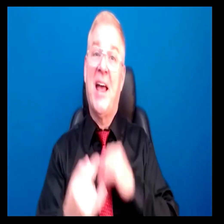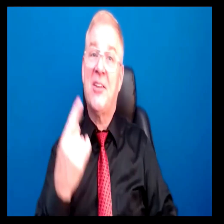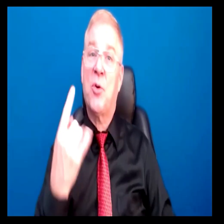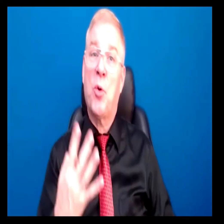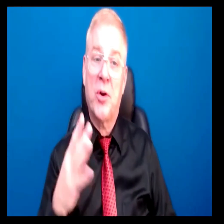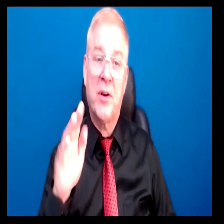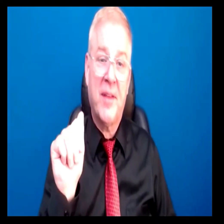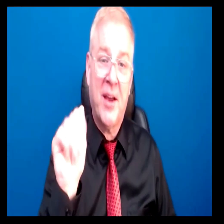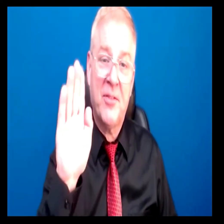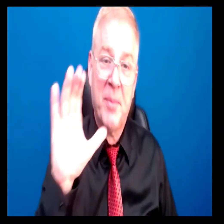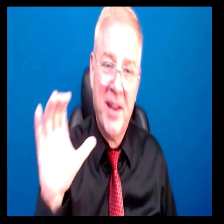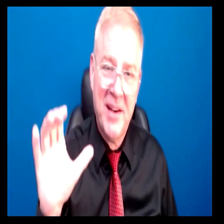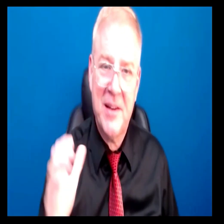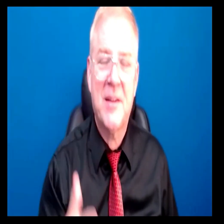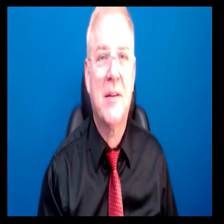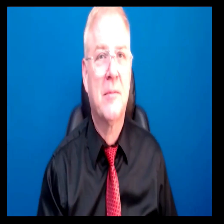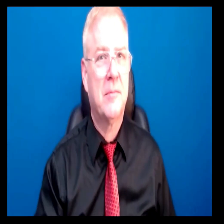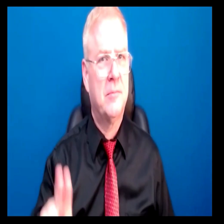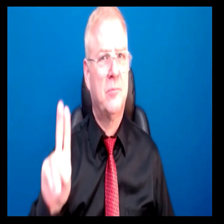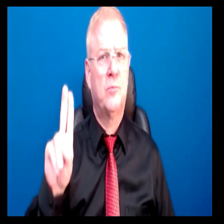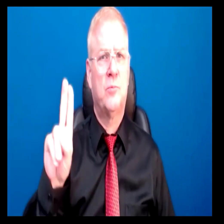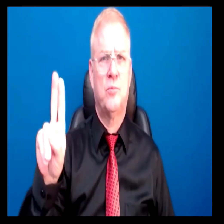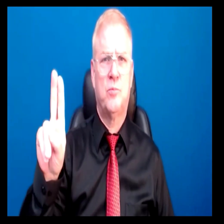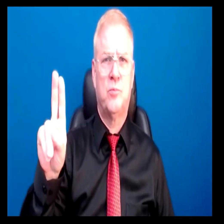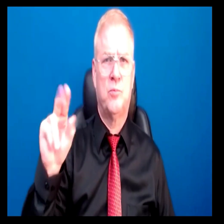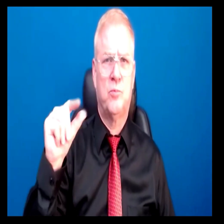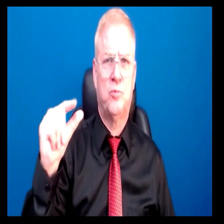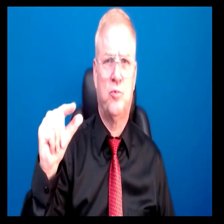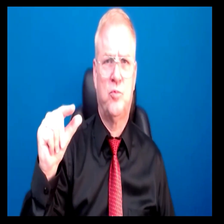The last quarter of the alphabet.